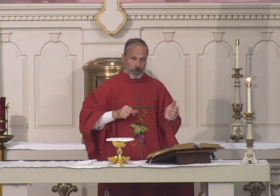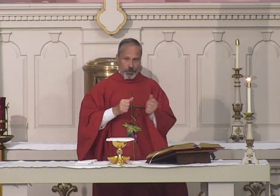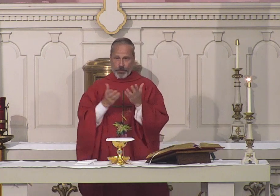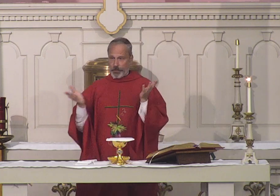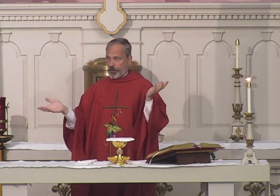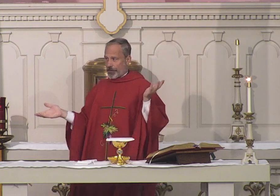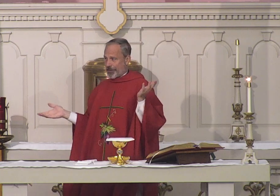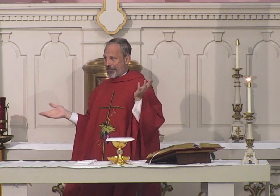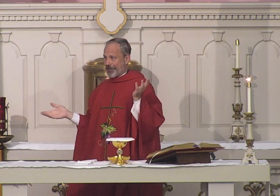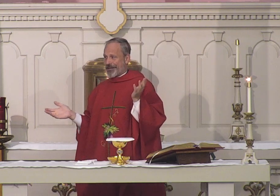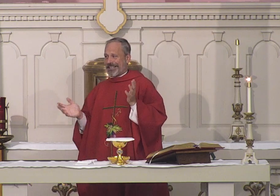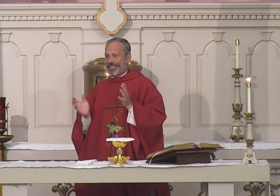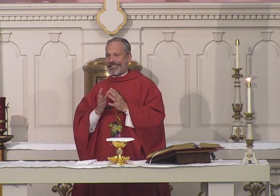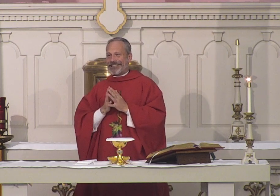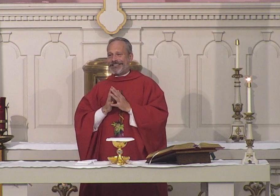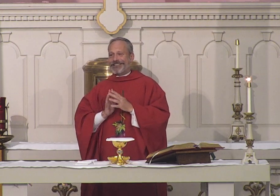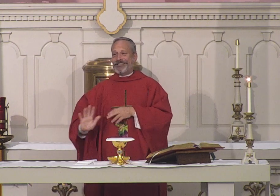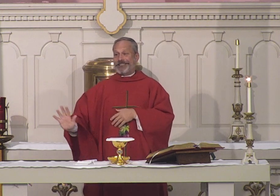The Lord be with you.